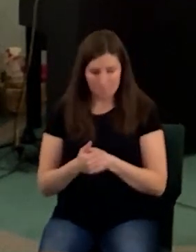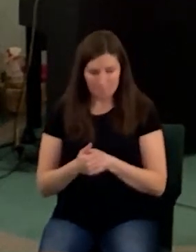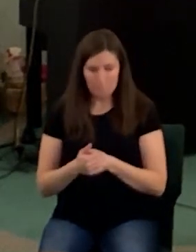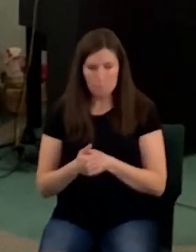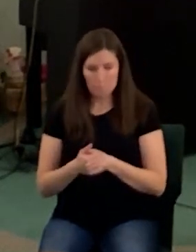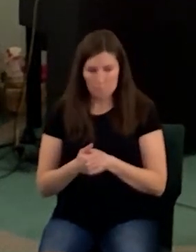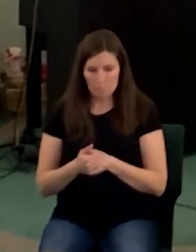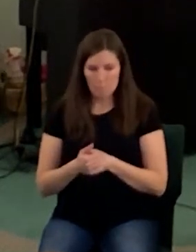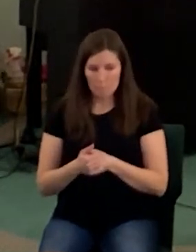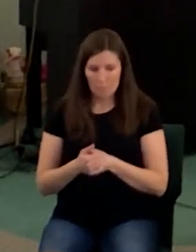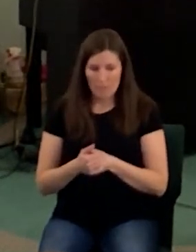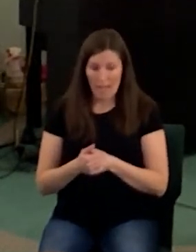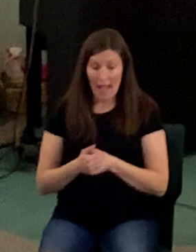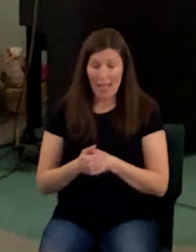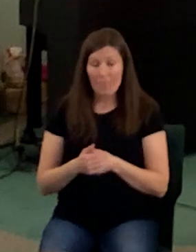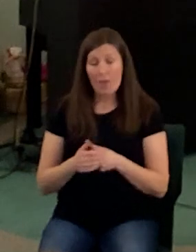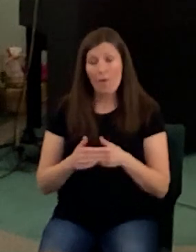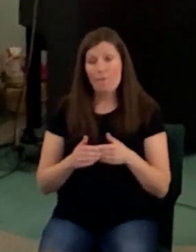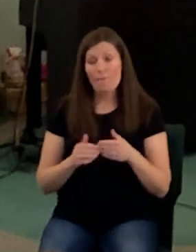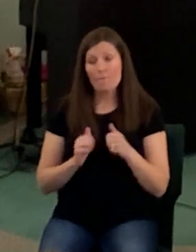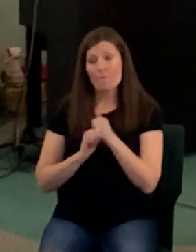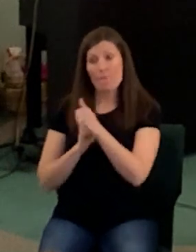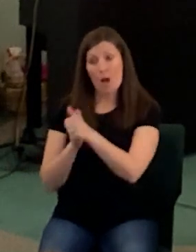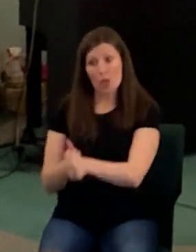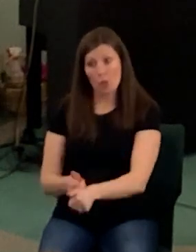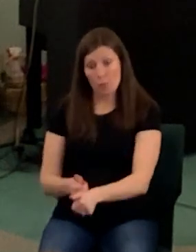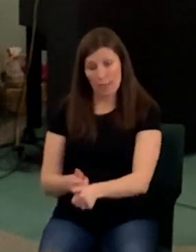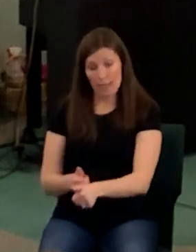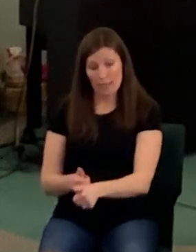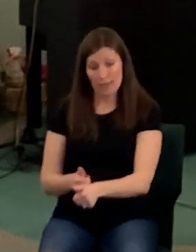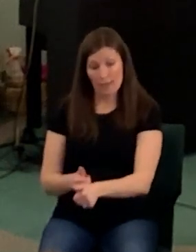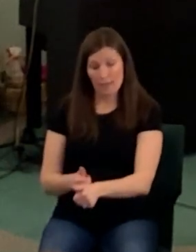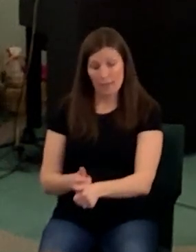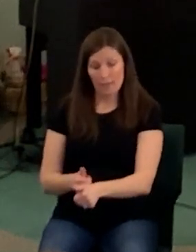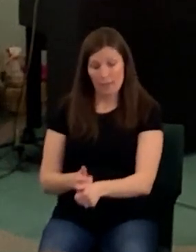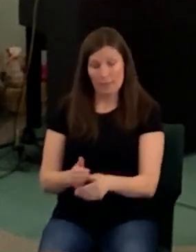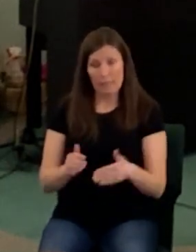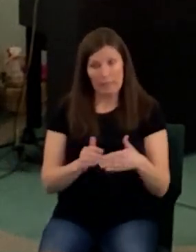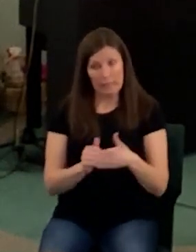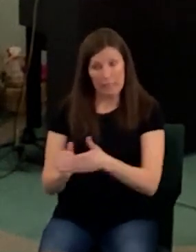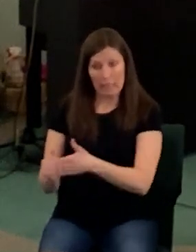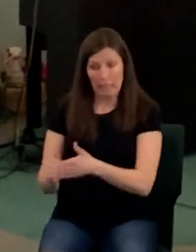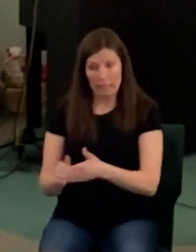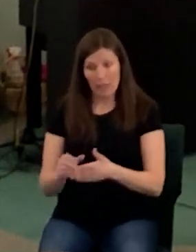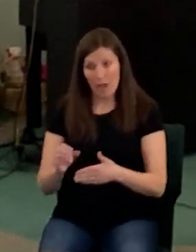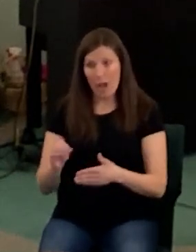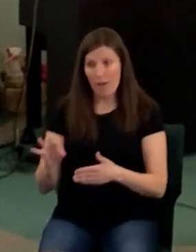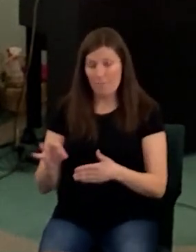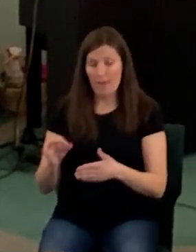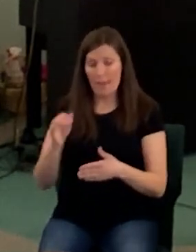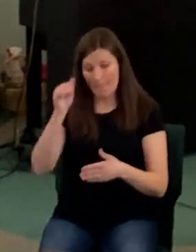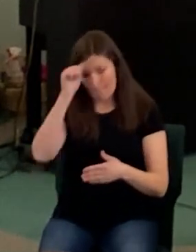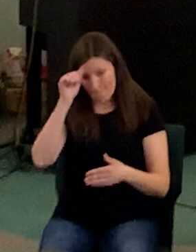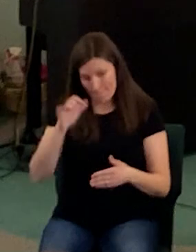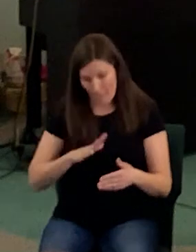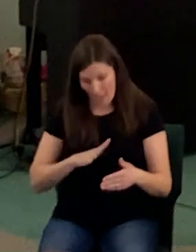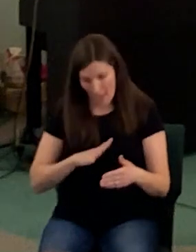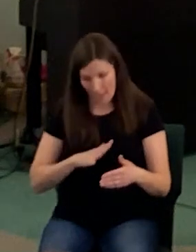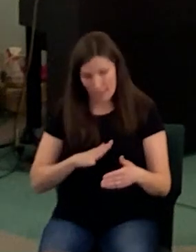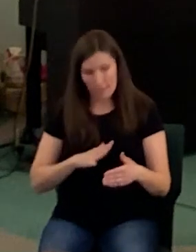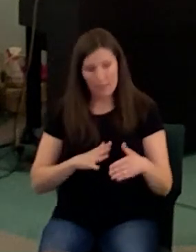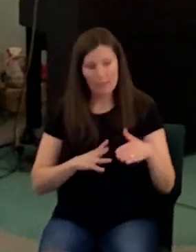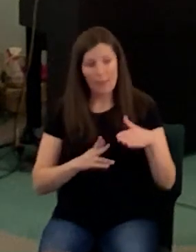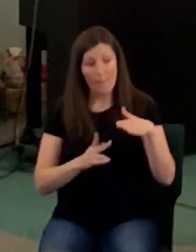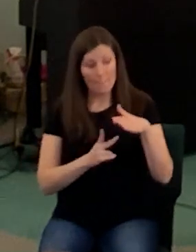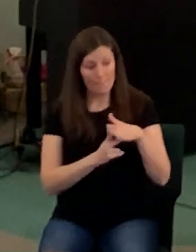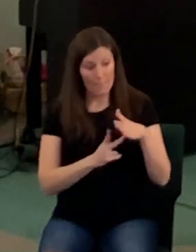fishing. And they're following the direction of a man, the decision of a man. Verse 3 says, "Simon Peter said